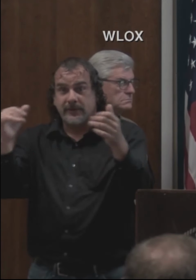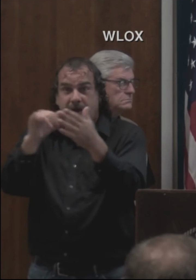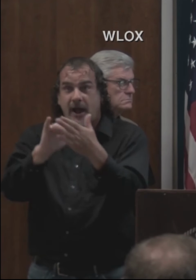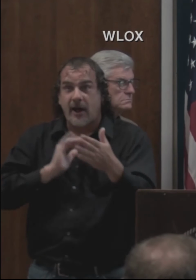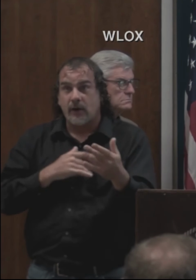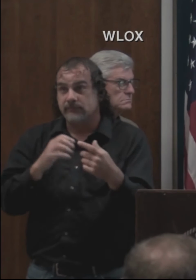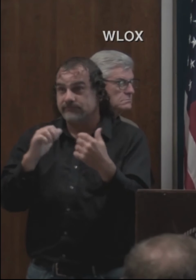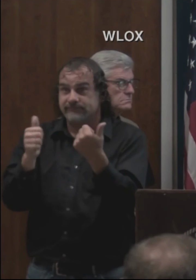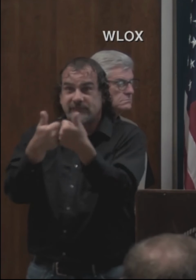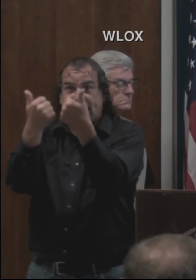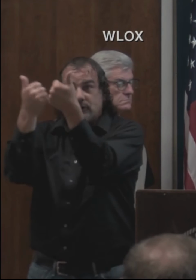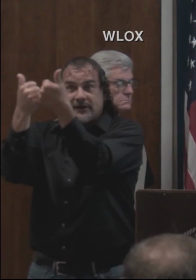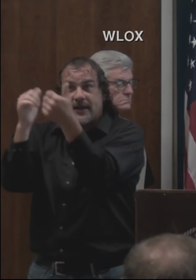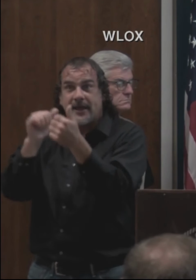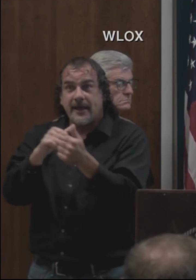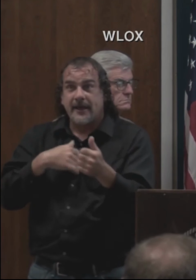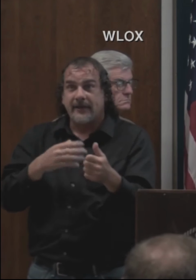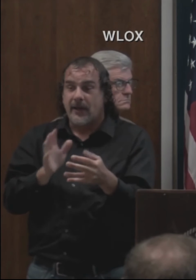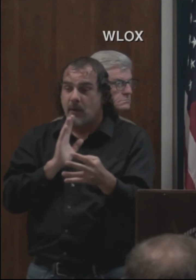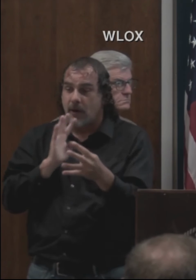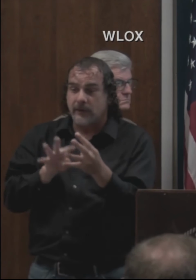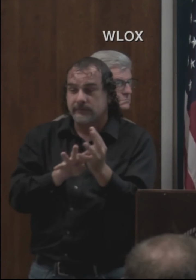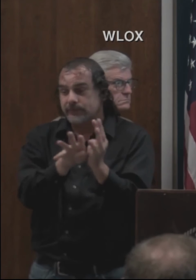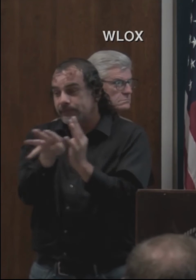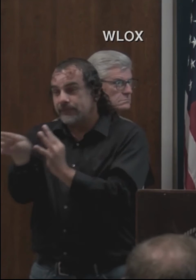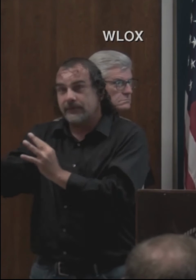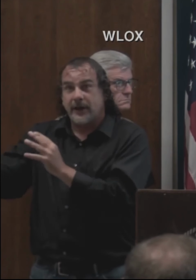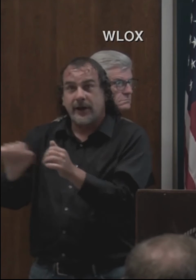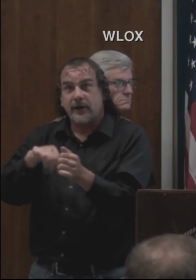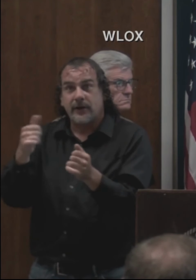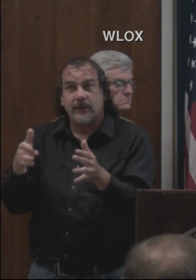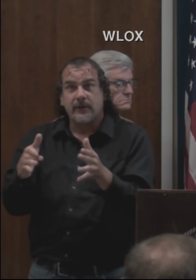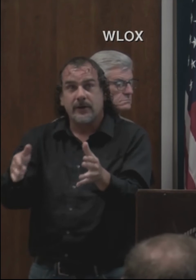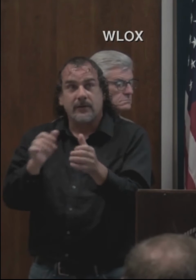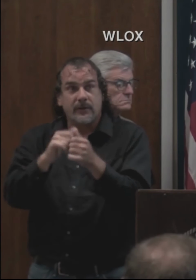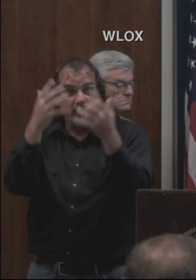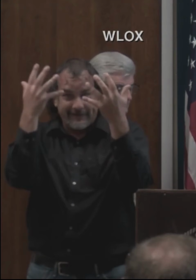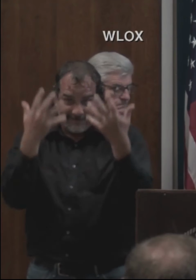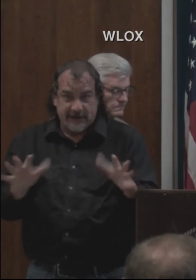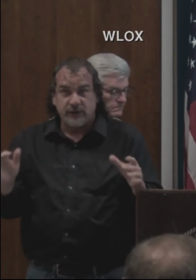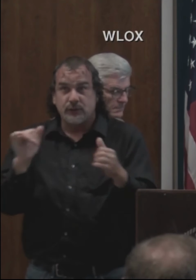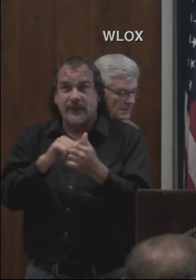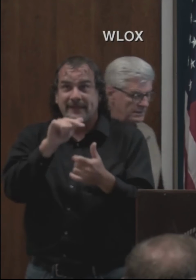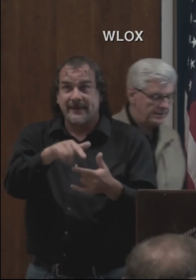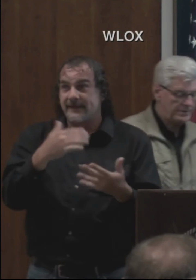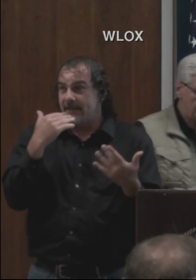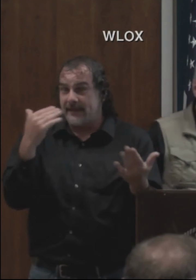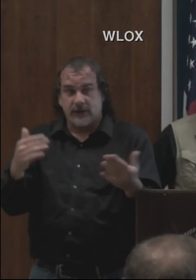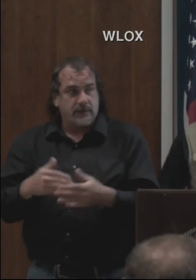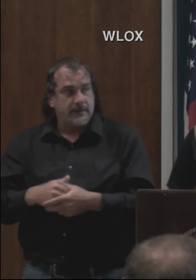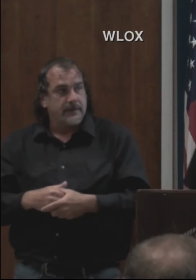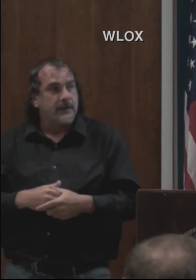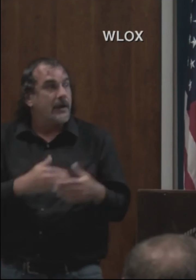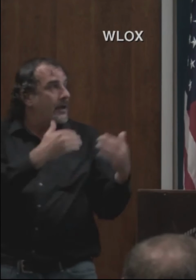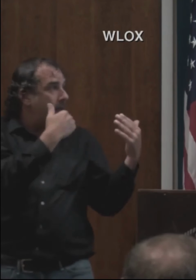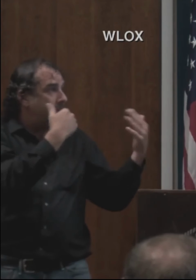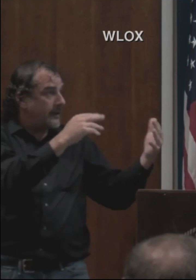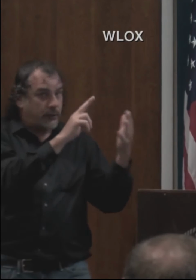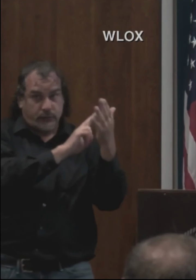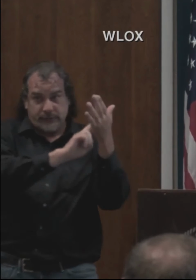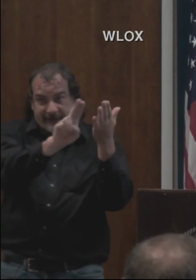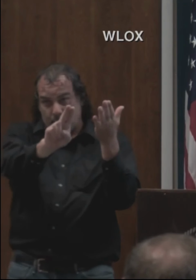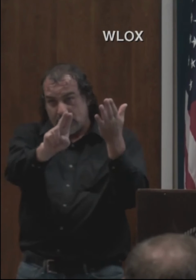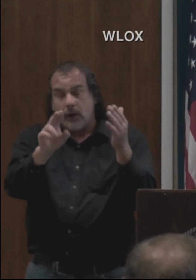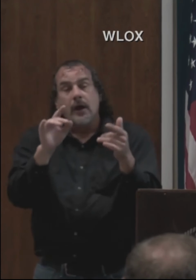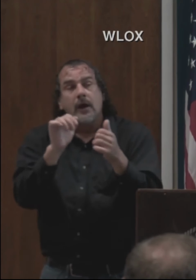alternatives for expanding the water in another direction after all this gets over. Thank you. Thank you, Mr. Secretary. As I